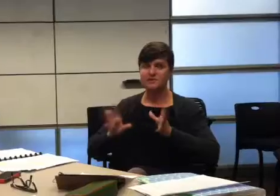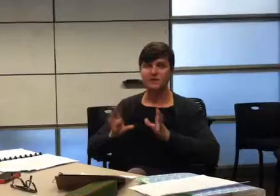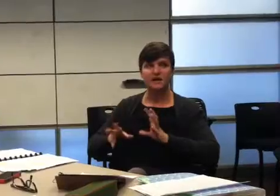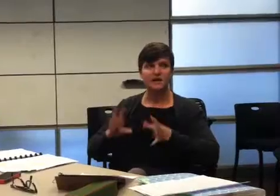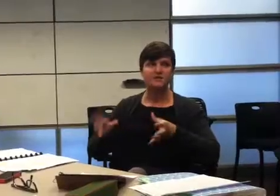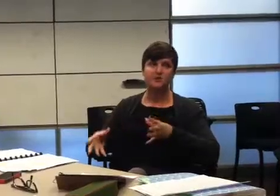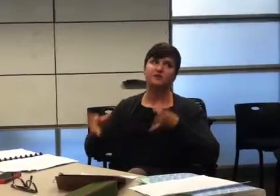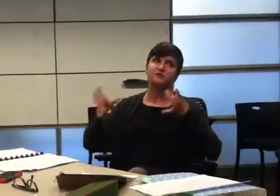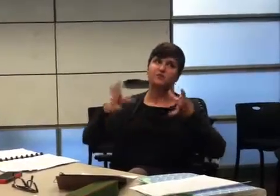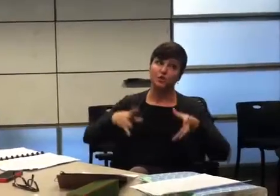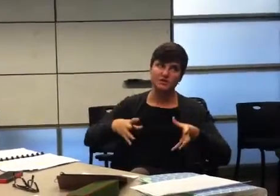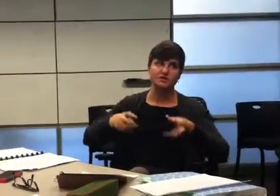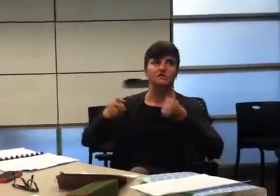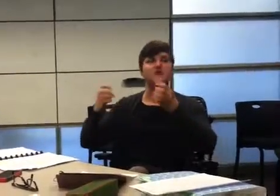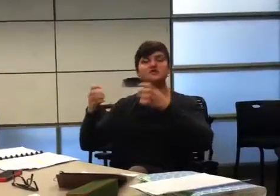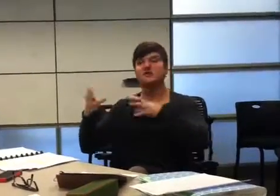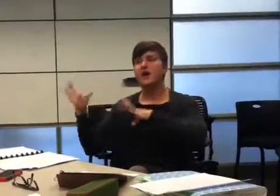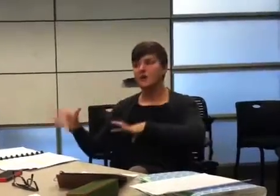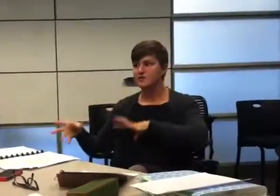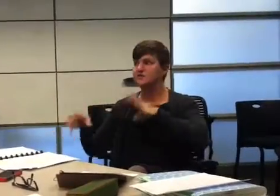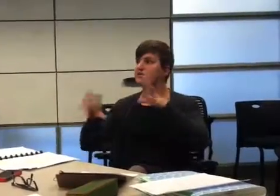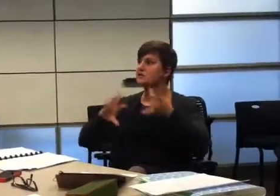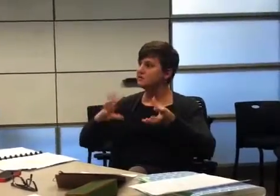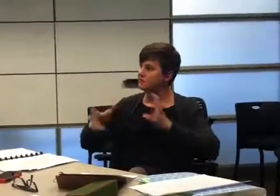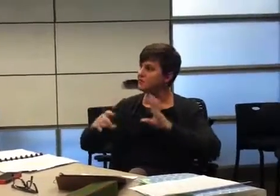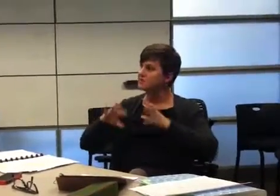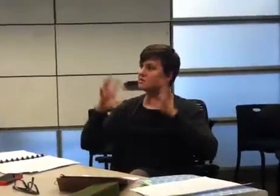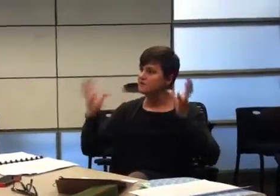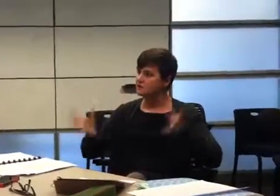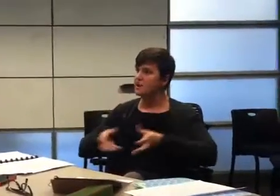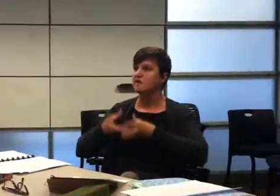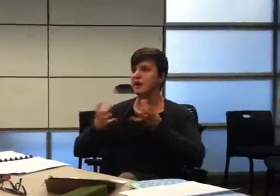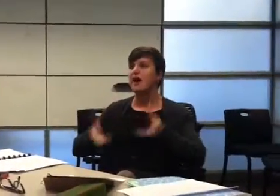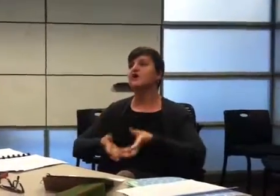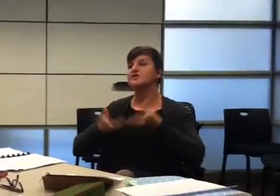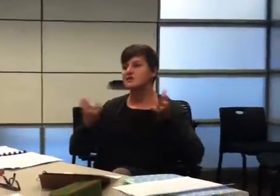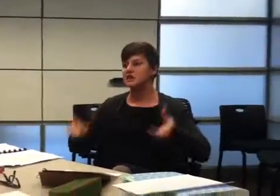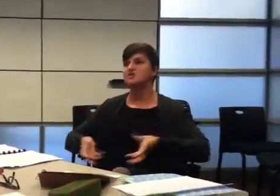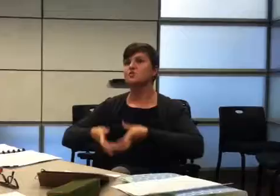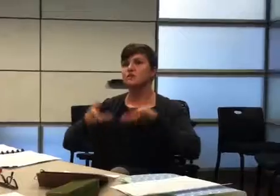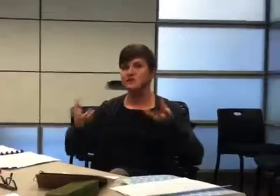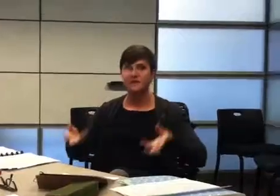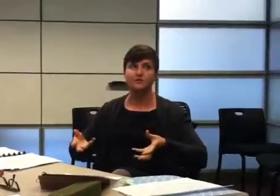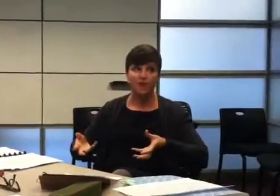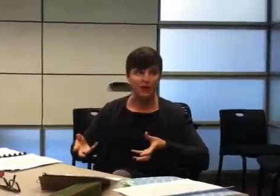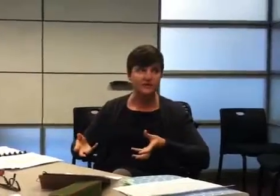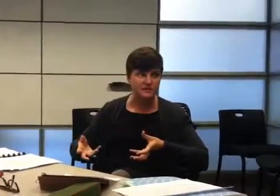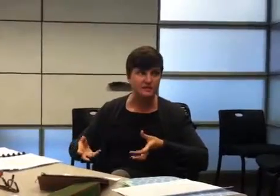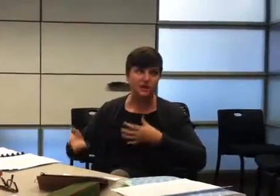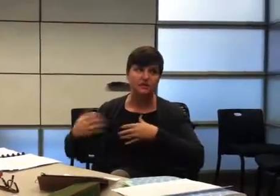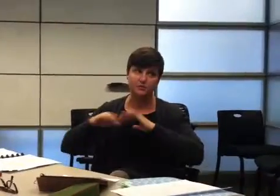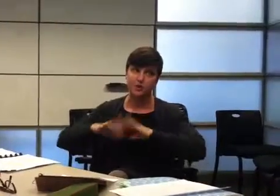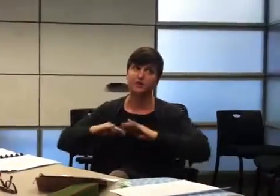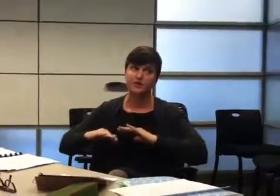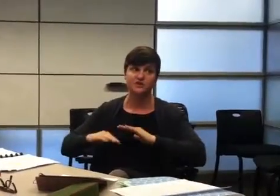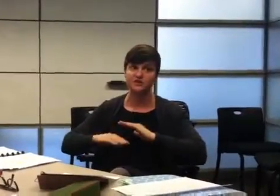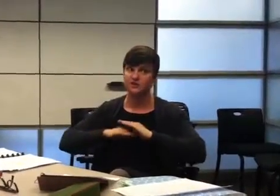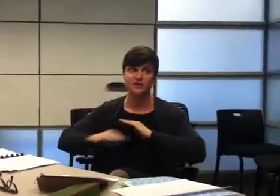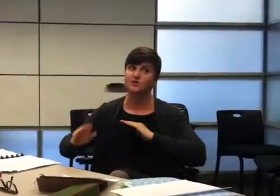some handouts about roles in discussion, atmosphere, different things, and we talk about how discussion works as a practice as well in preparation to this. I don't just